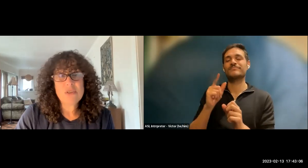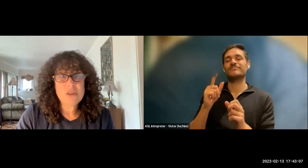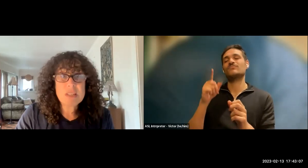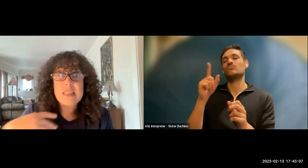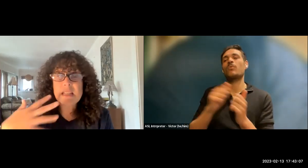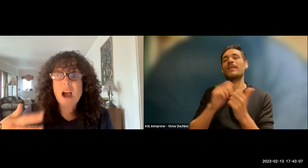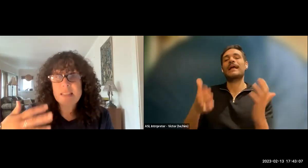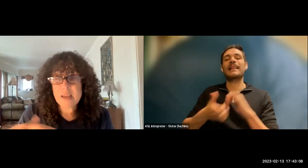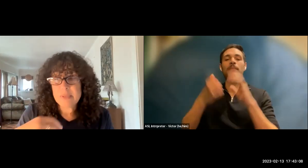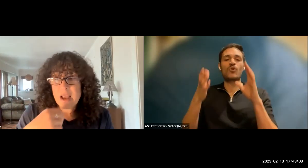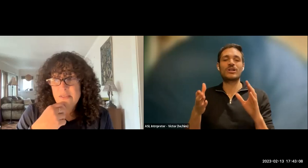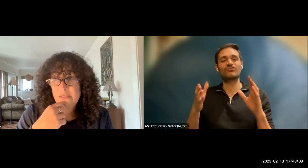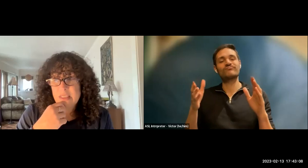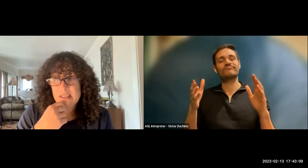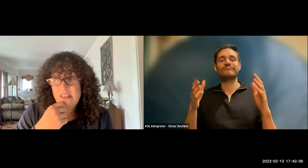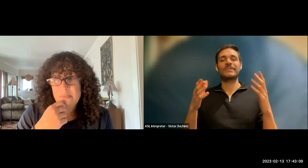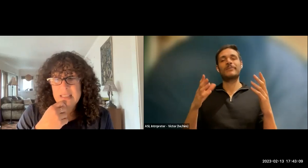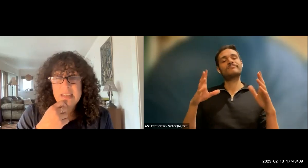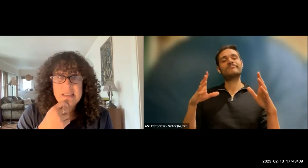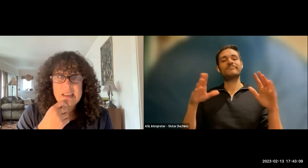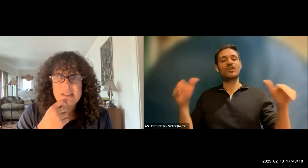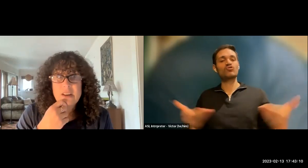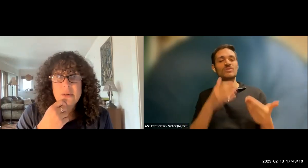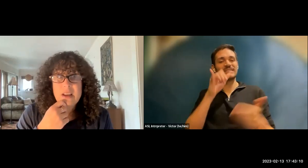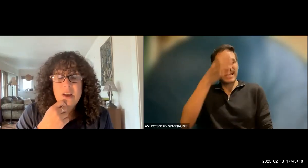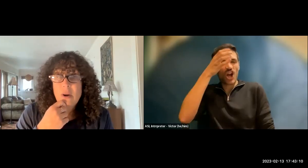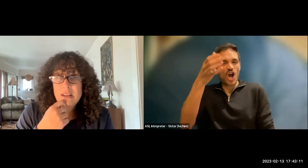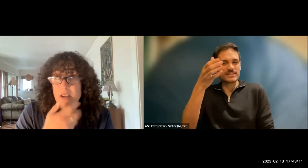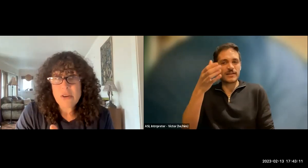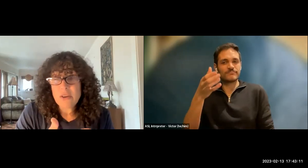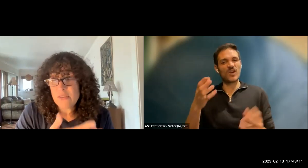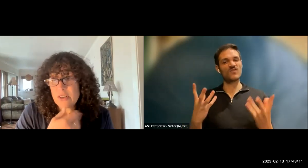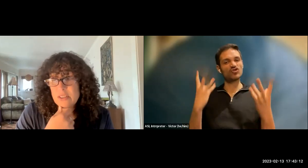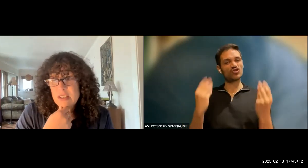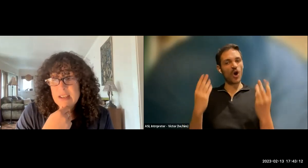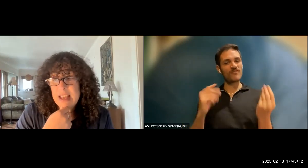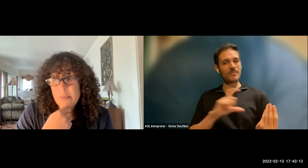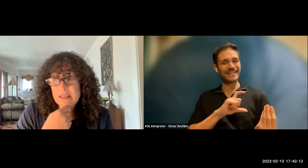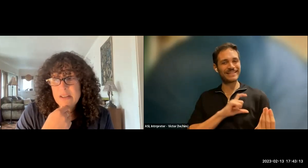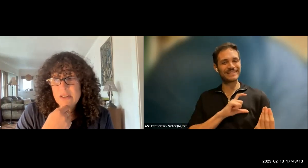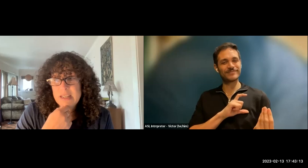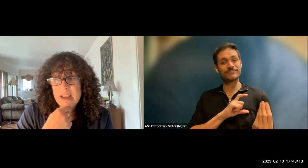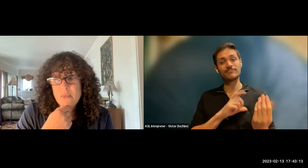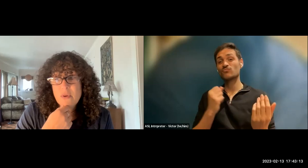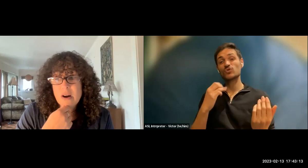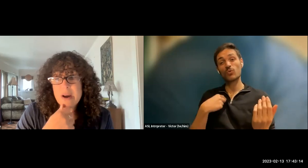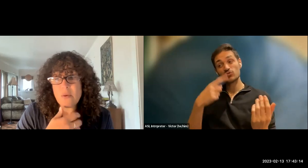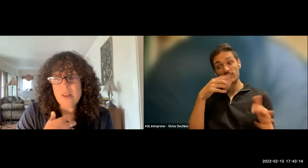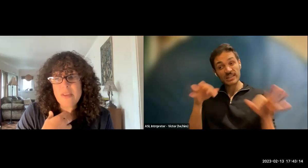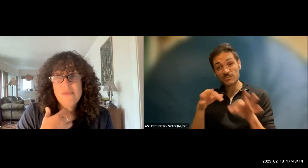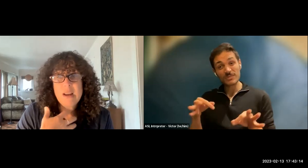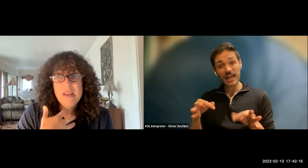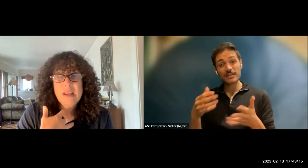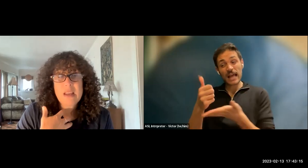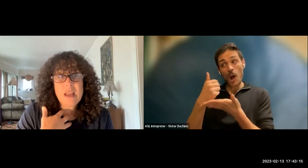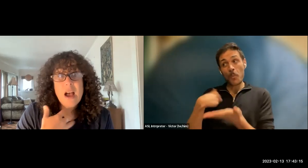that introduces this concept of the soft police. And so wanted to go to you first to help us understand more about